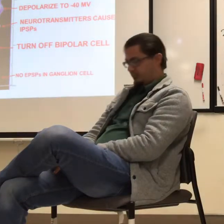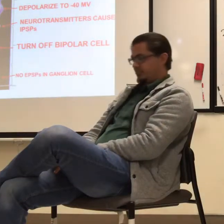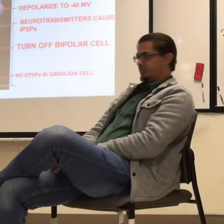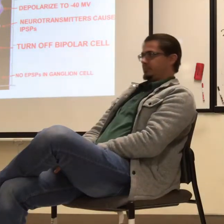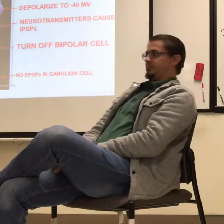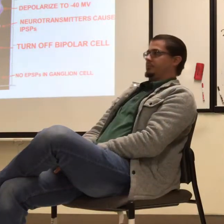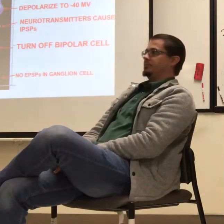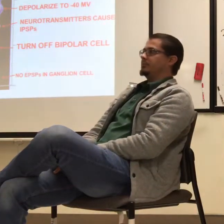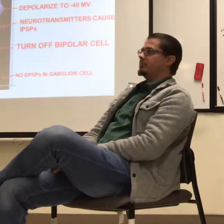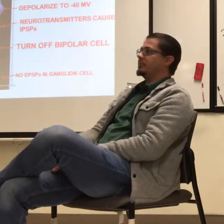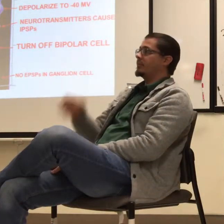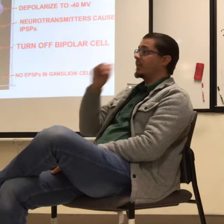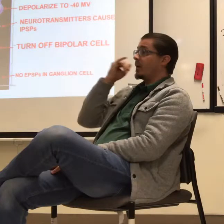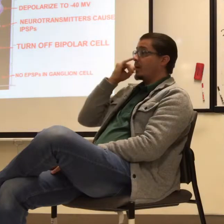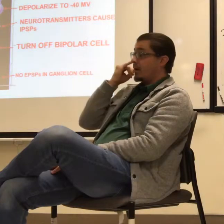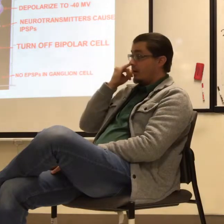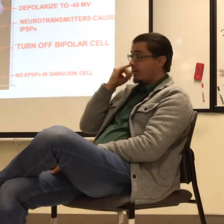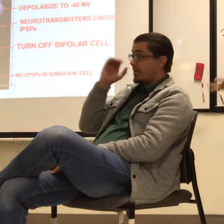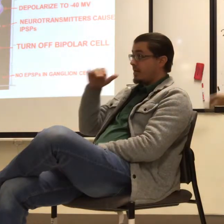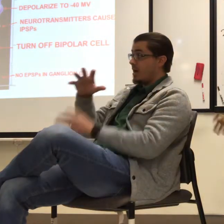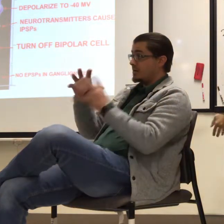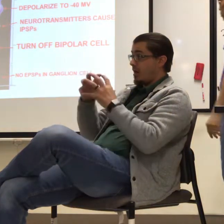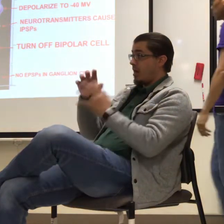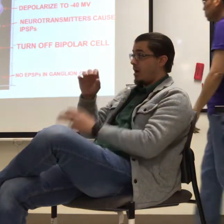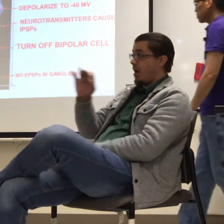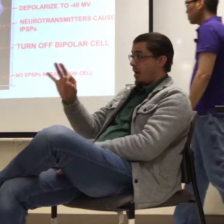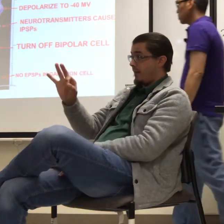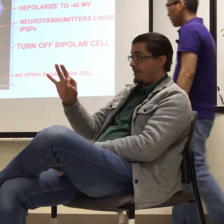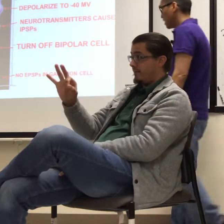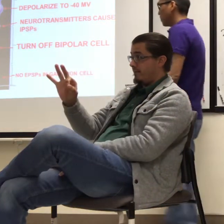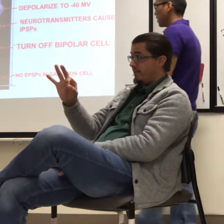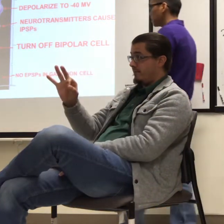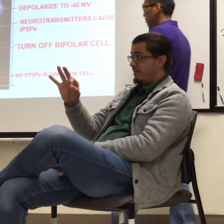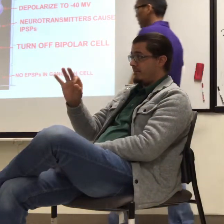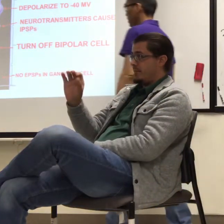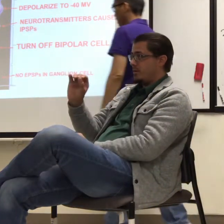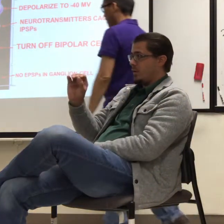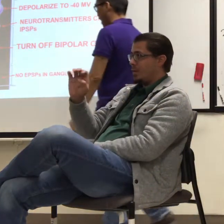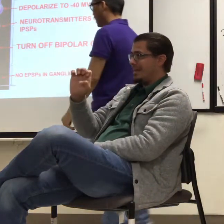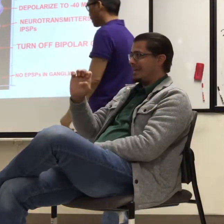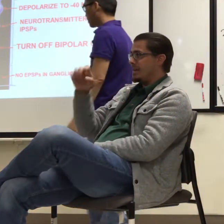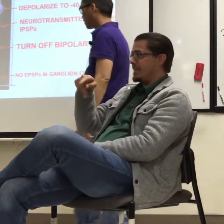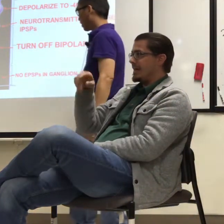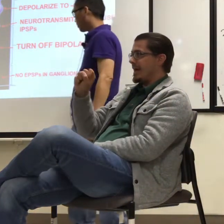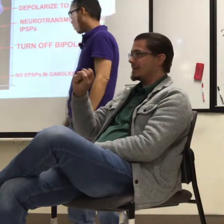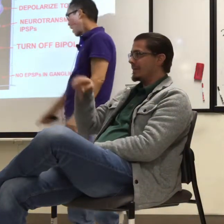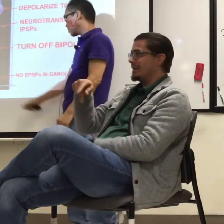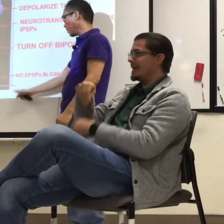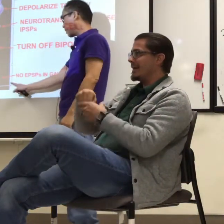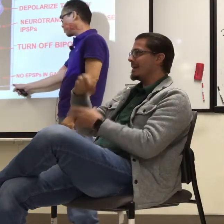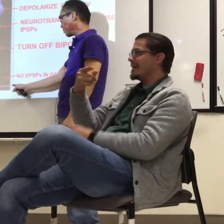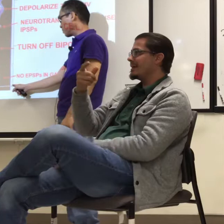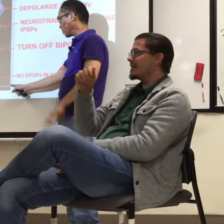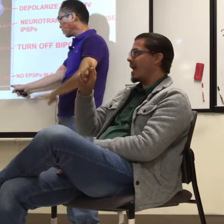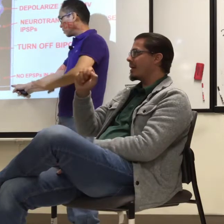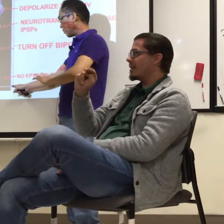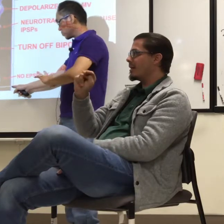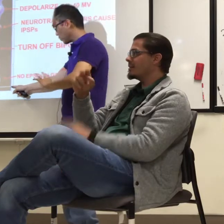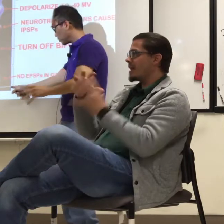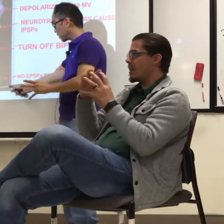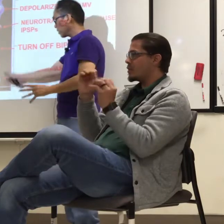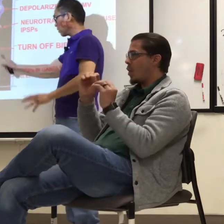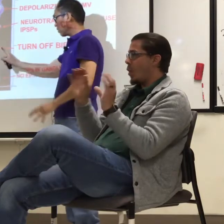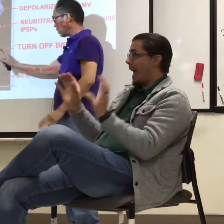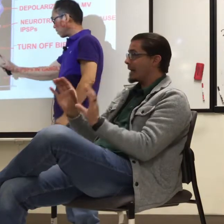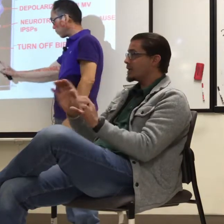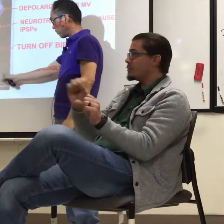Well, if that cell is turned off, there's no EPSPs in the ganglion cell, no action potentials, there's